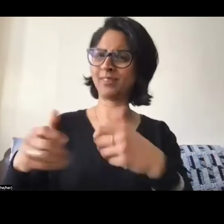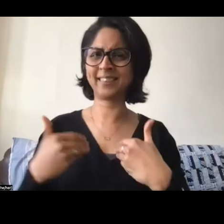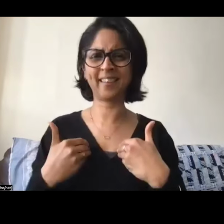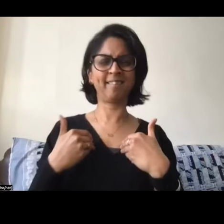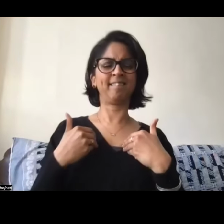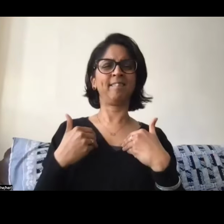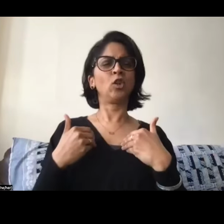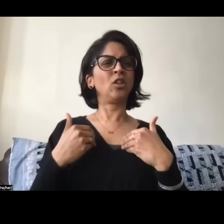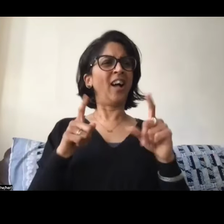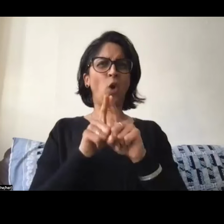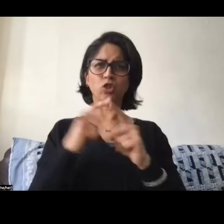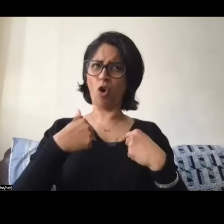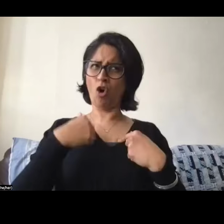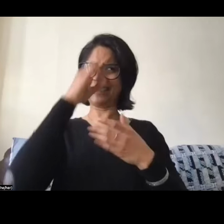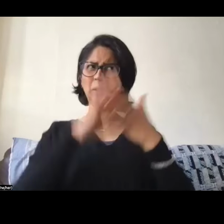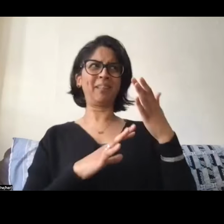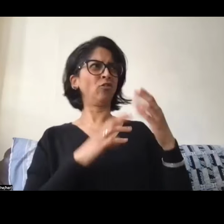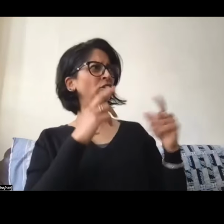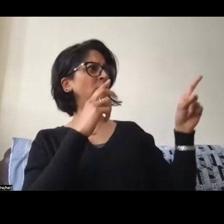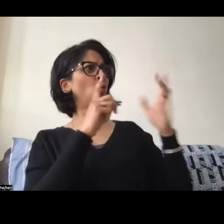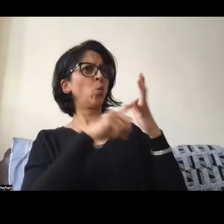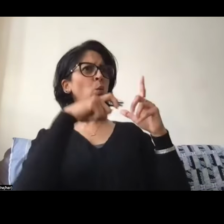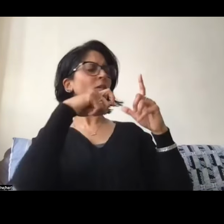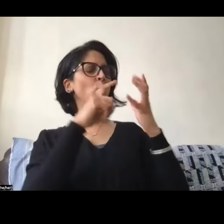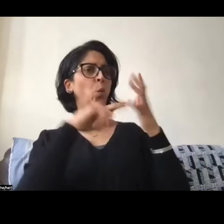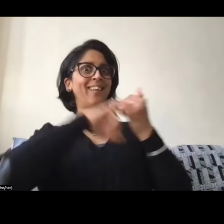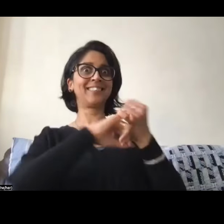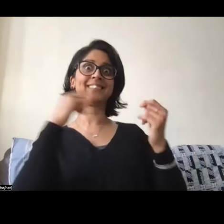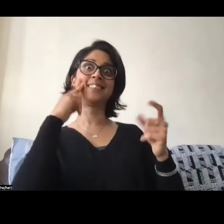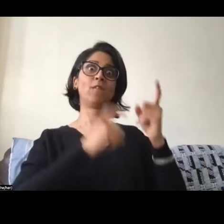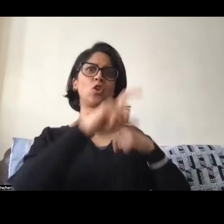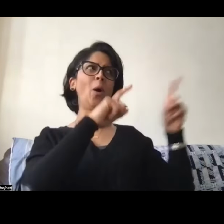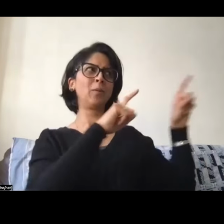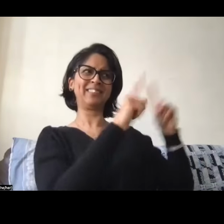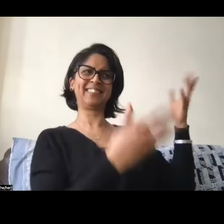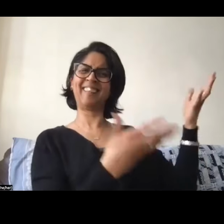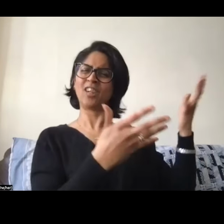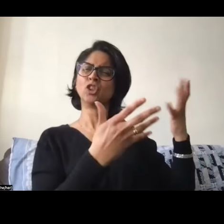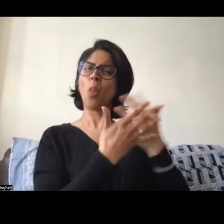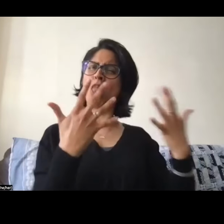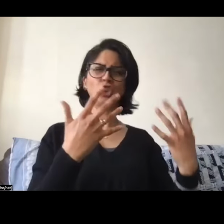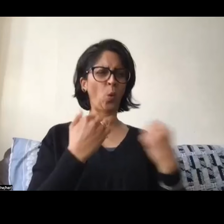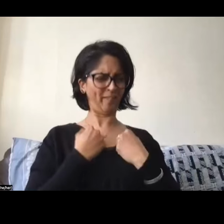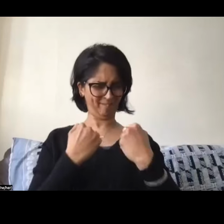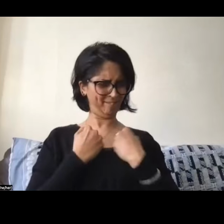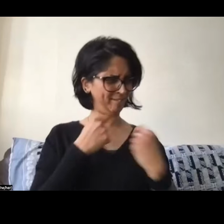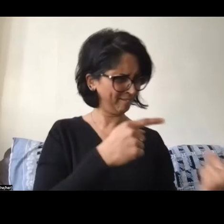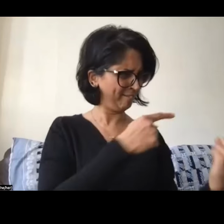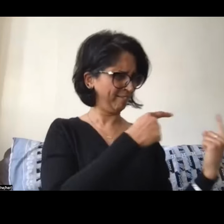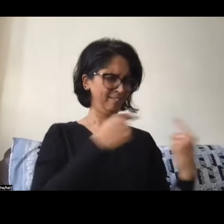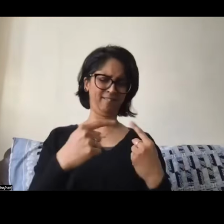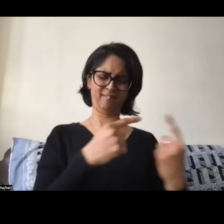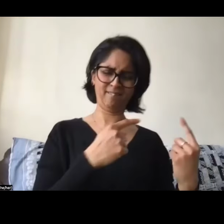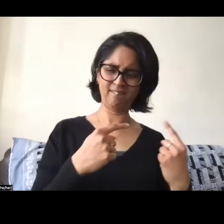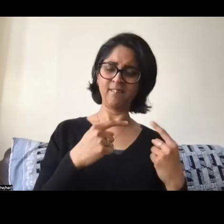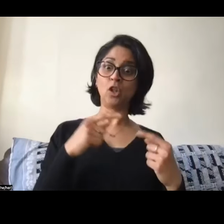felt that she wanted to be progressive, and that her own experiences of the US